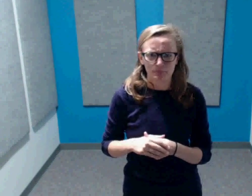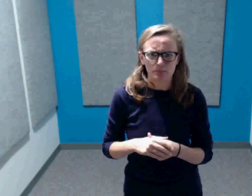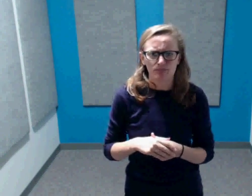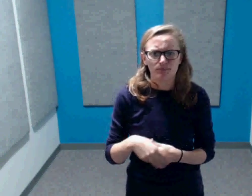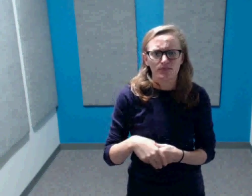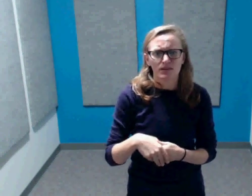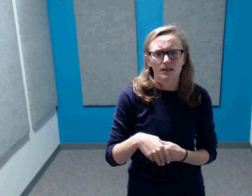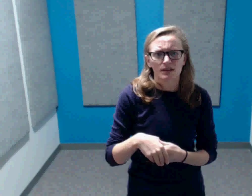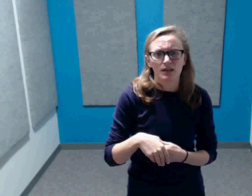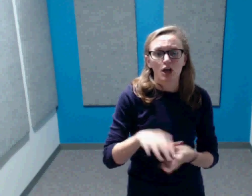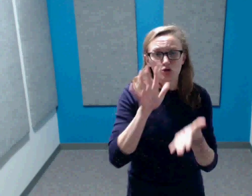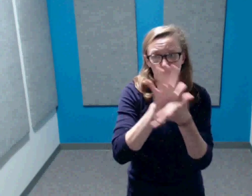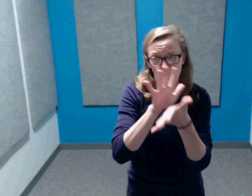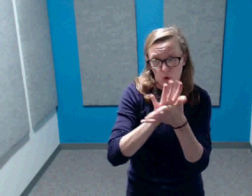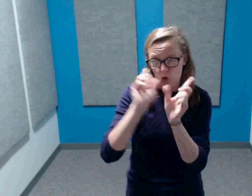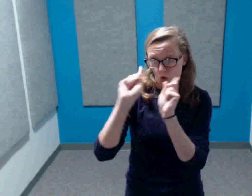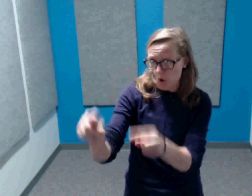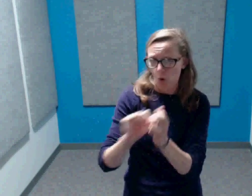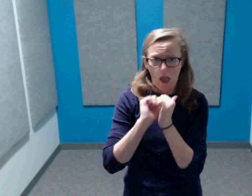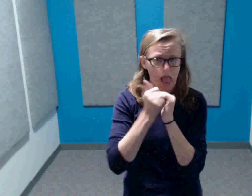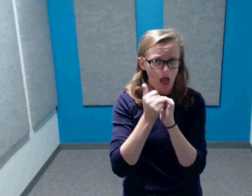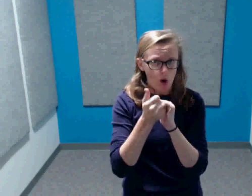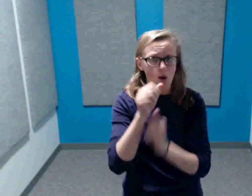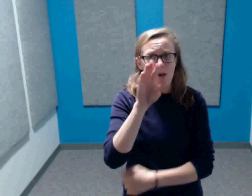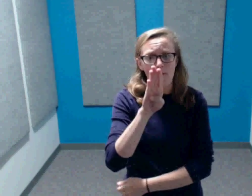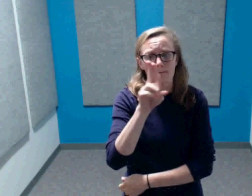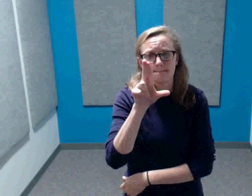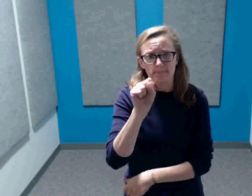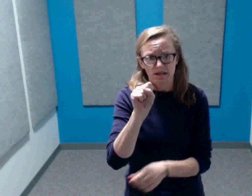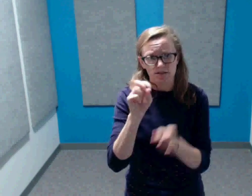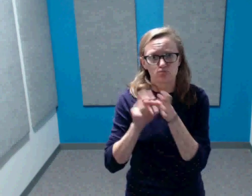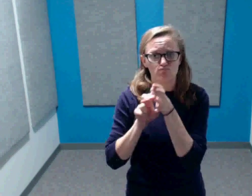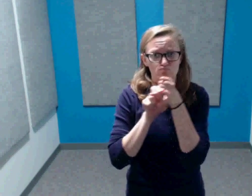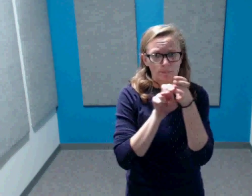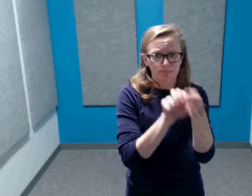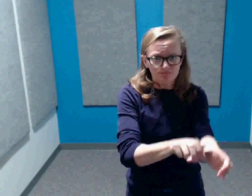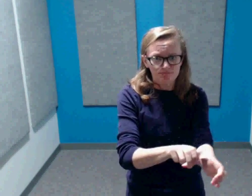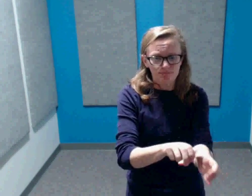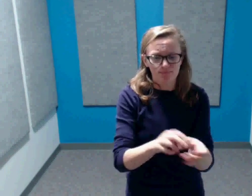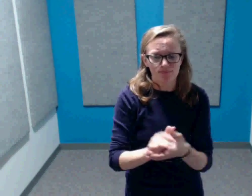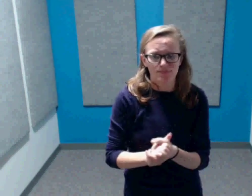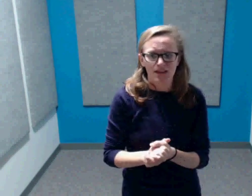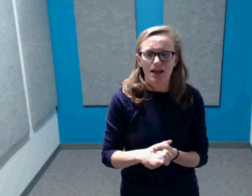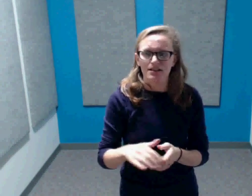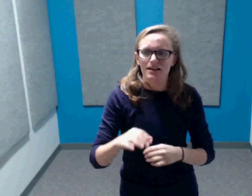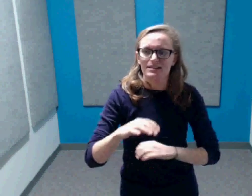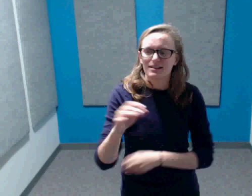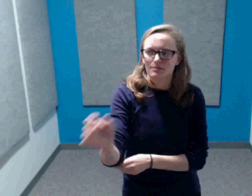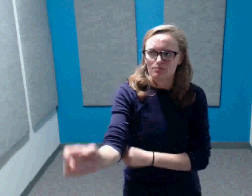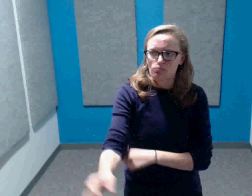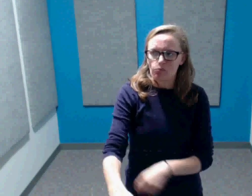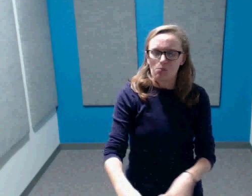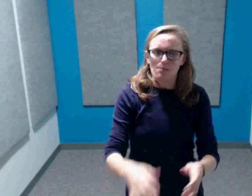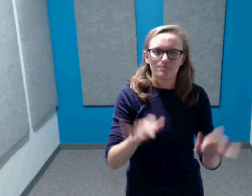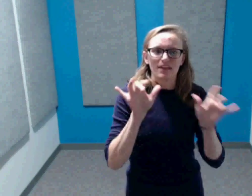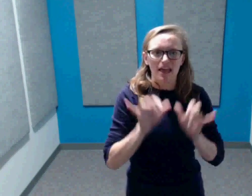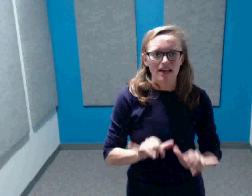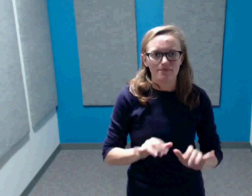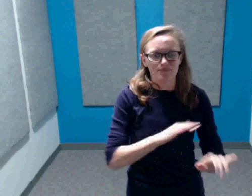school, and it was a morning just about like today. The sun starts coming up early in the spring.